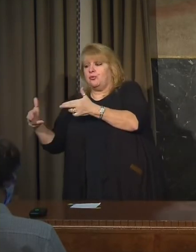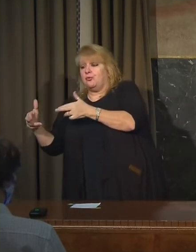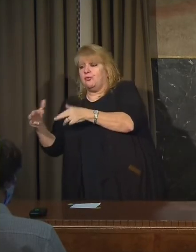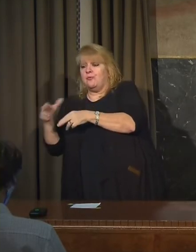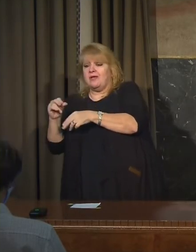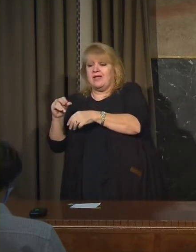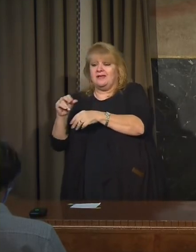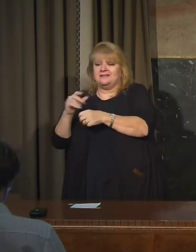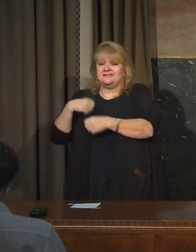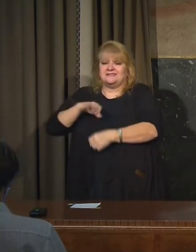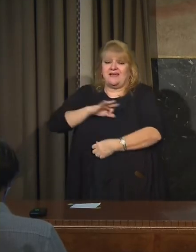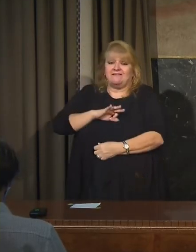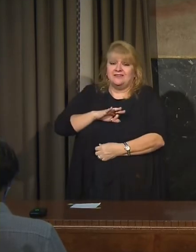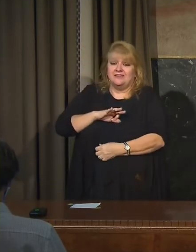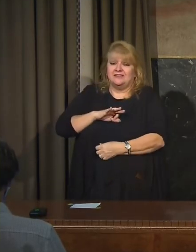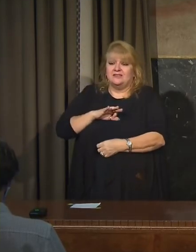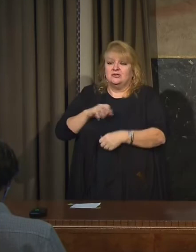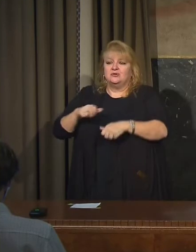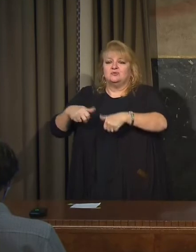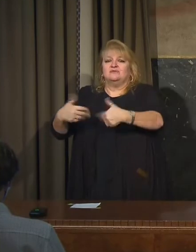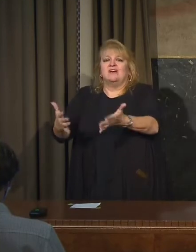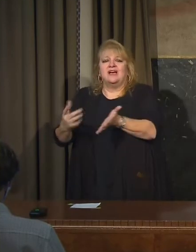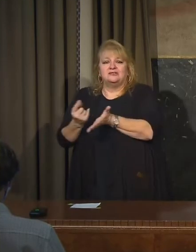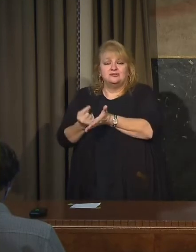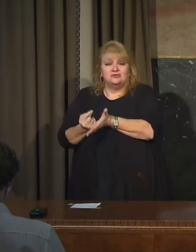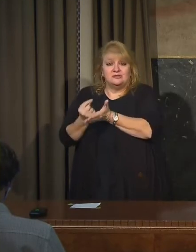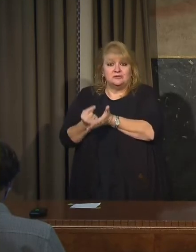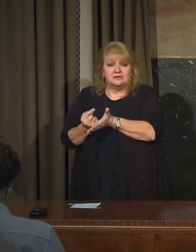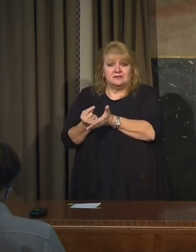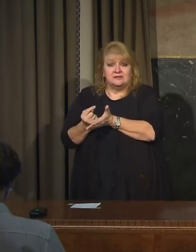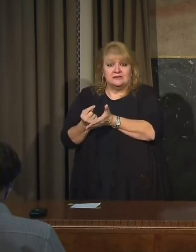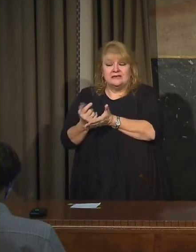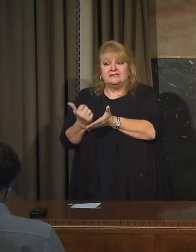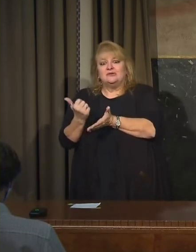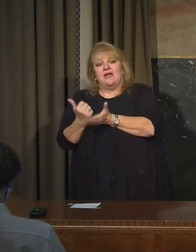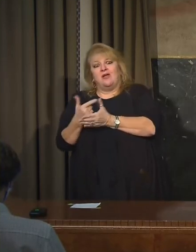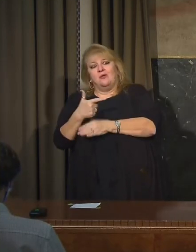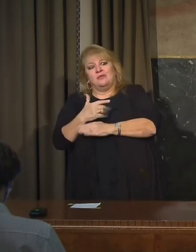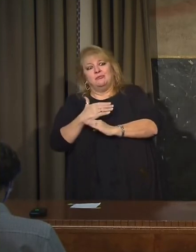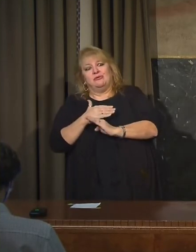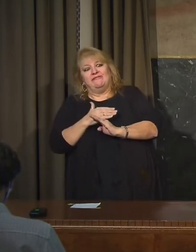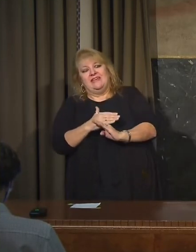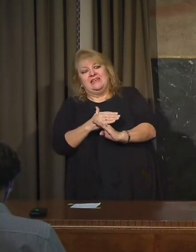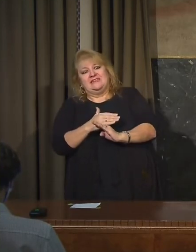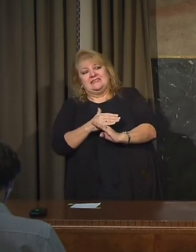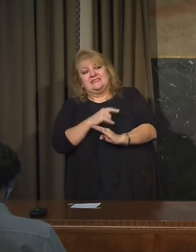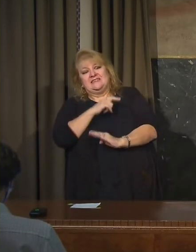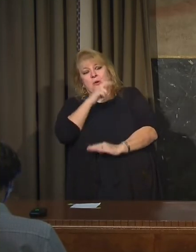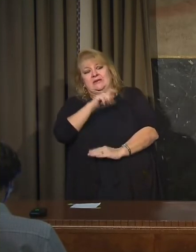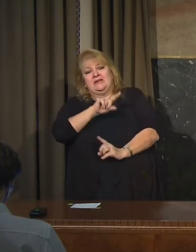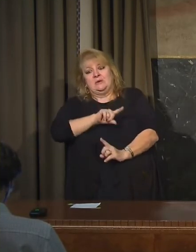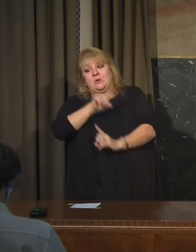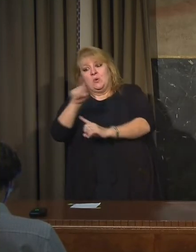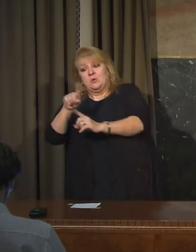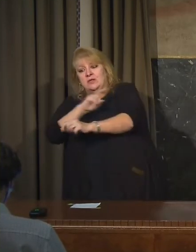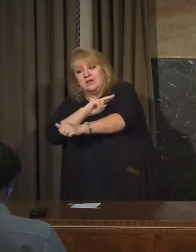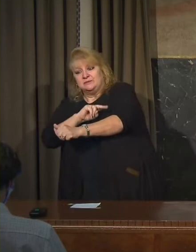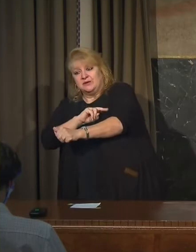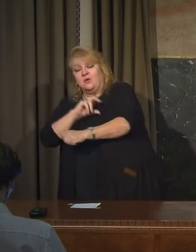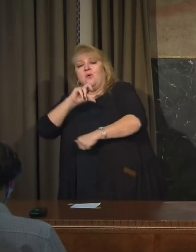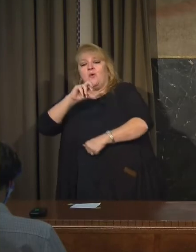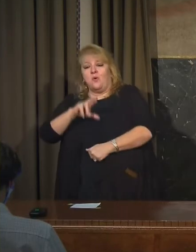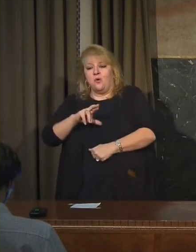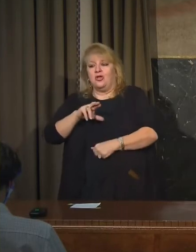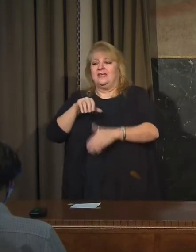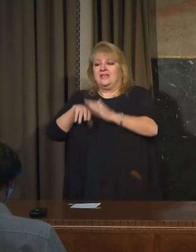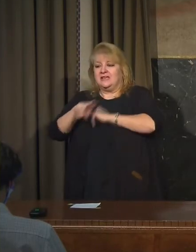treat people who are sick and prevent them from needing the hospital in the first place, or to get them out of the hospital as soon as possible,